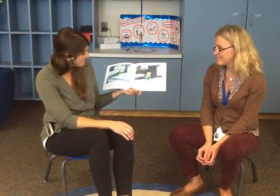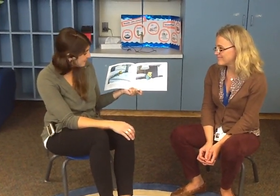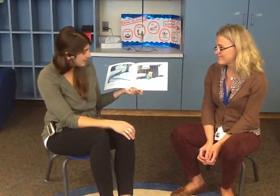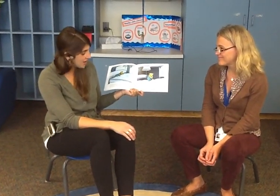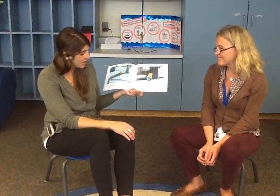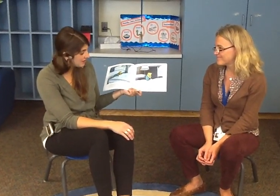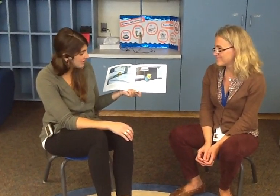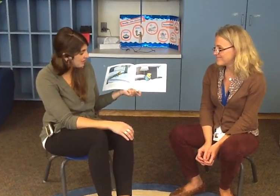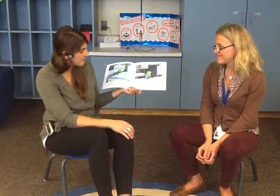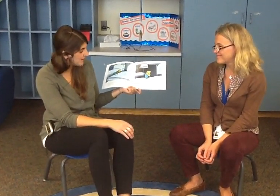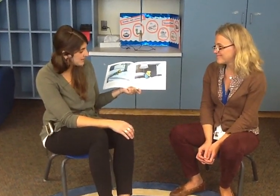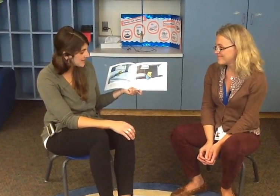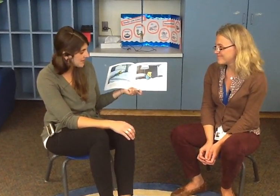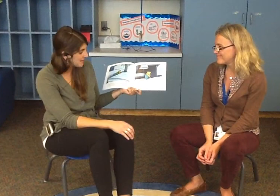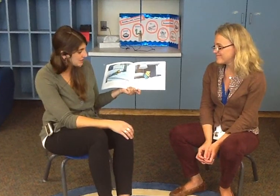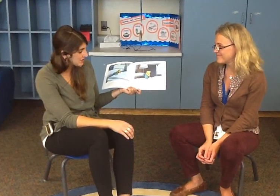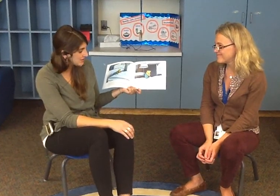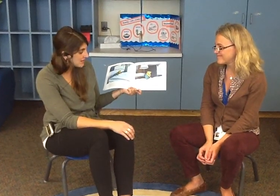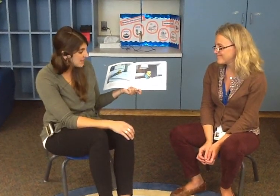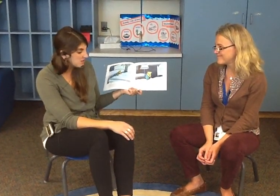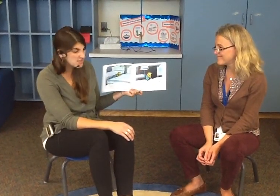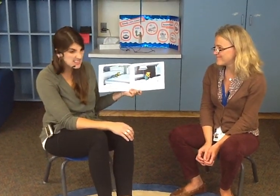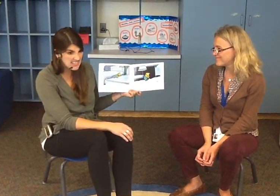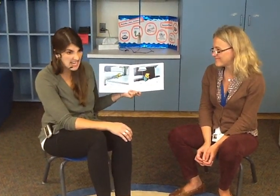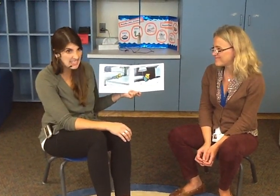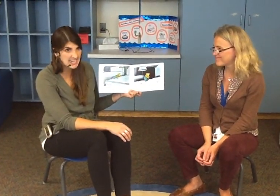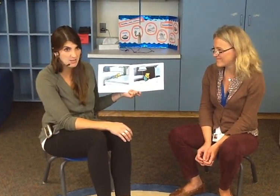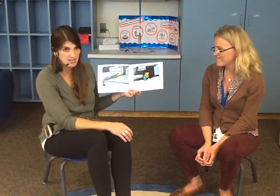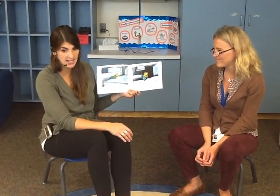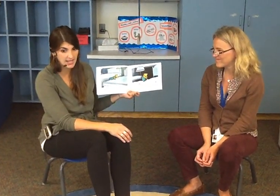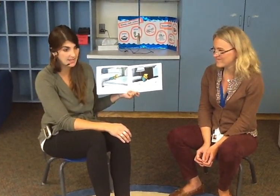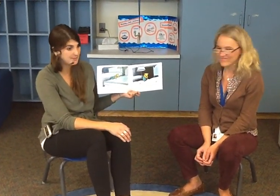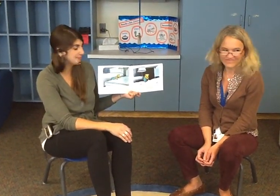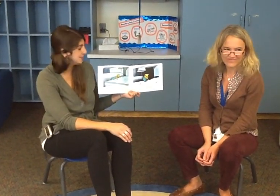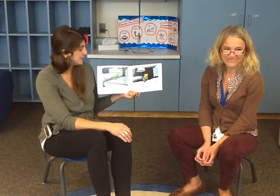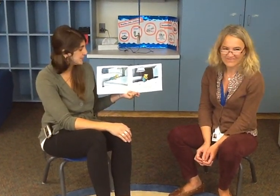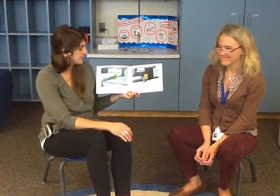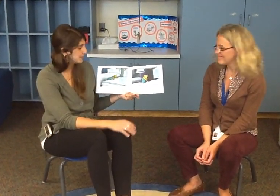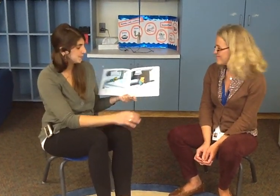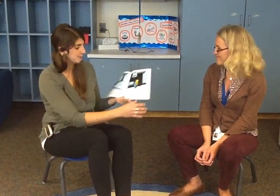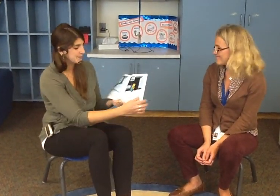but like all the other buttons on the mattress, it was tied down tight.